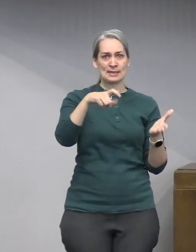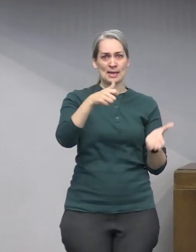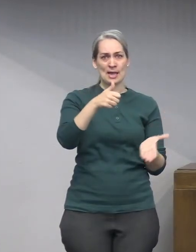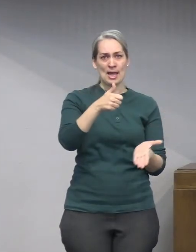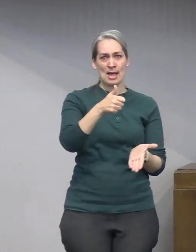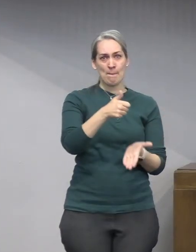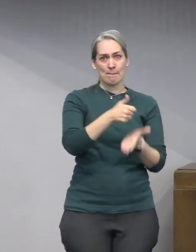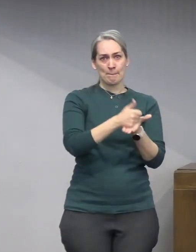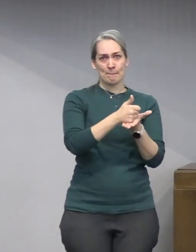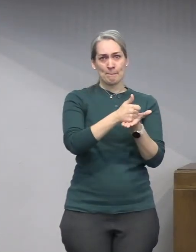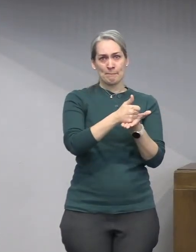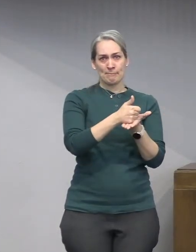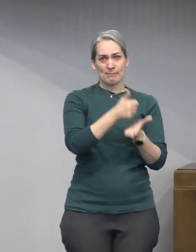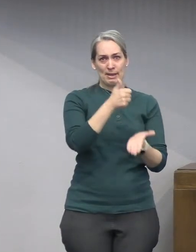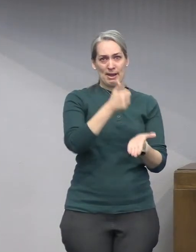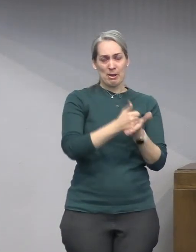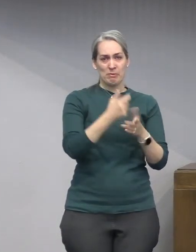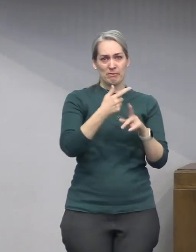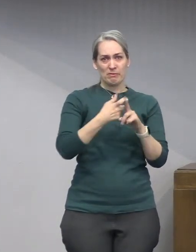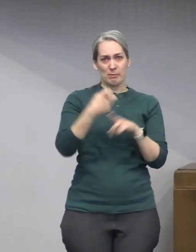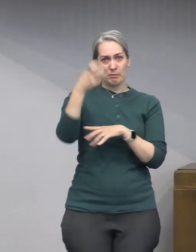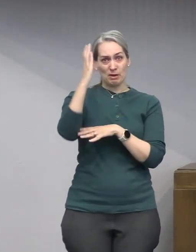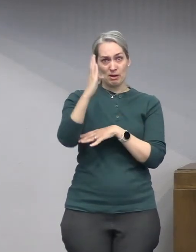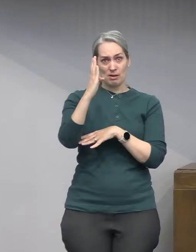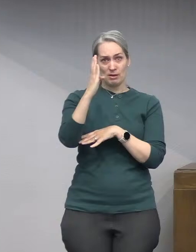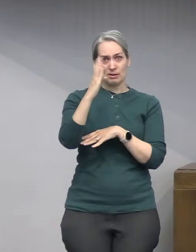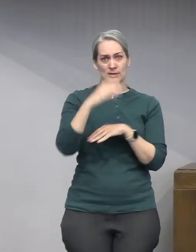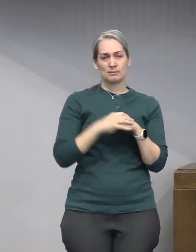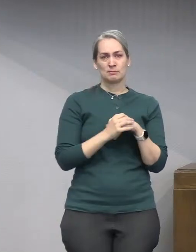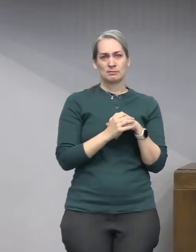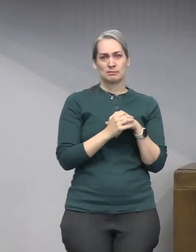help that comes from God.